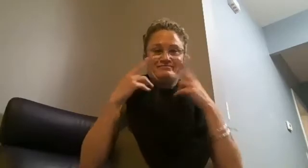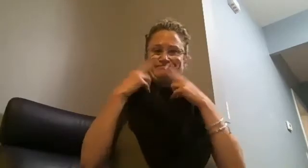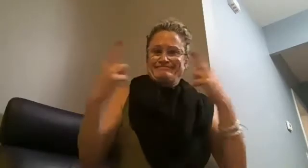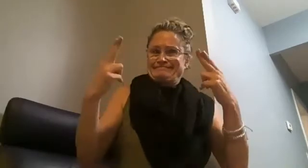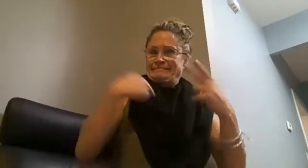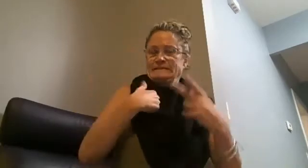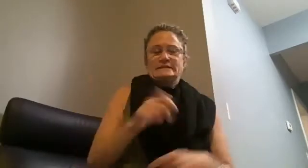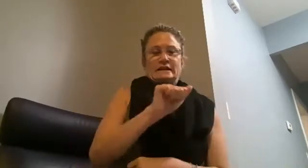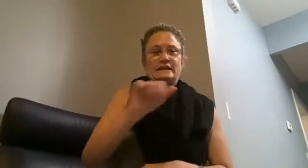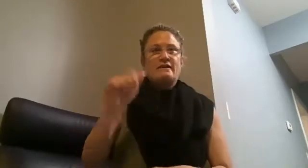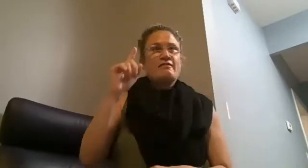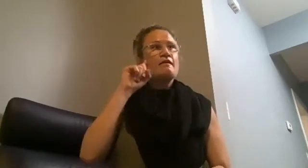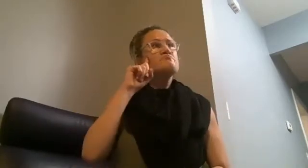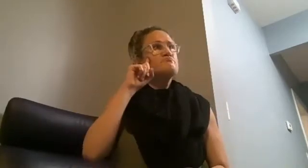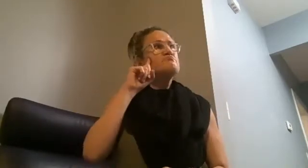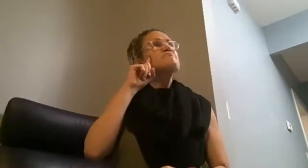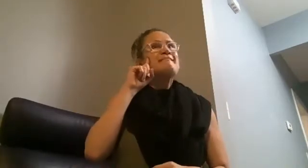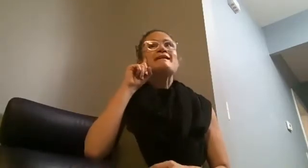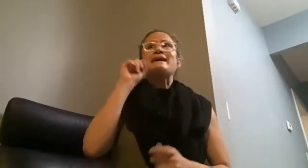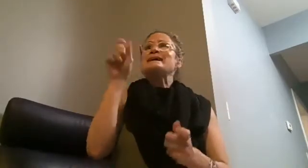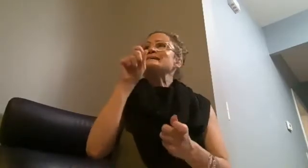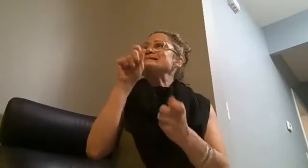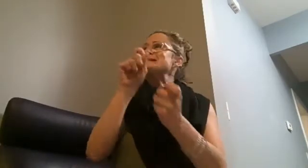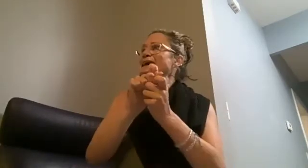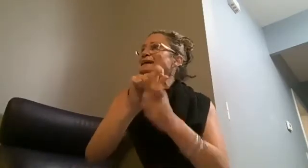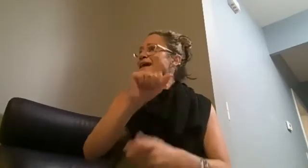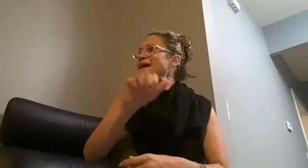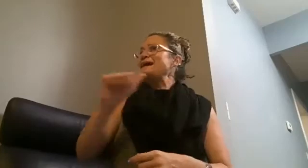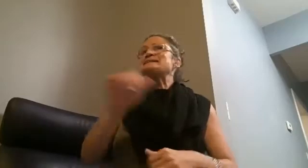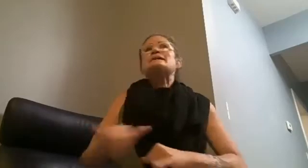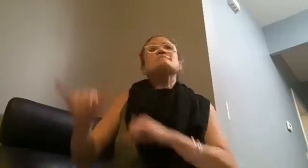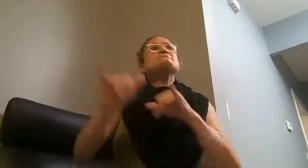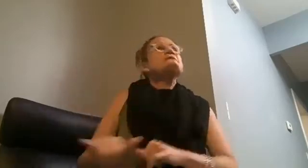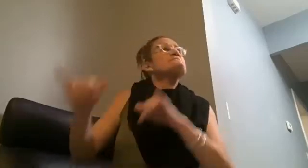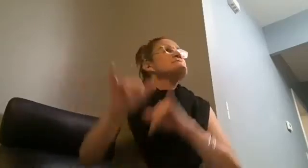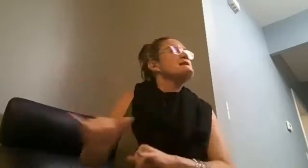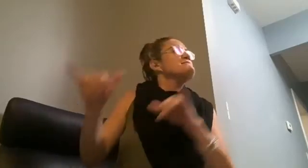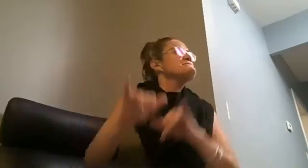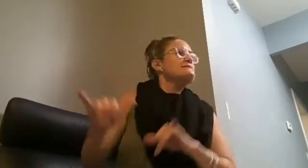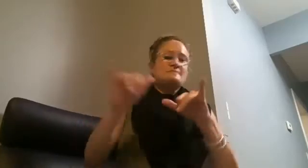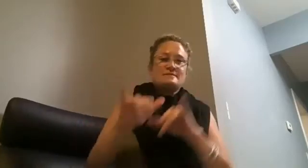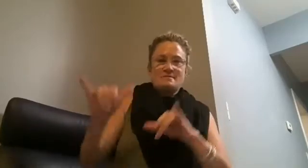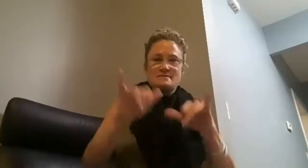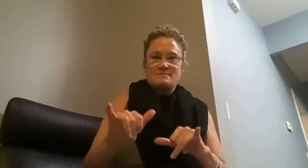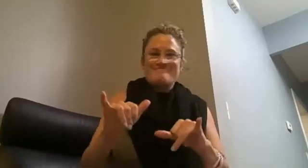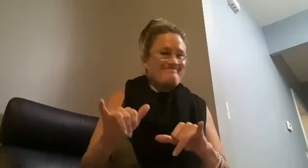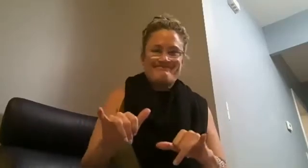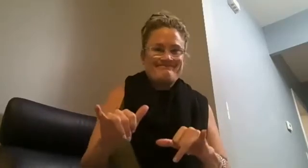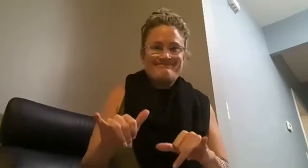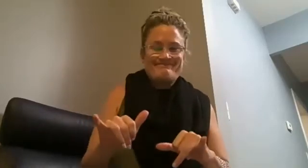existed everywhere in the exact same form that I knew of it in Los Angeles, which was entirely untrue. What I found